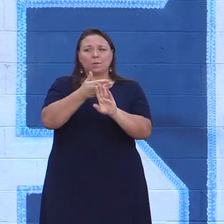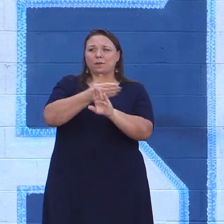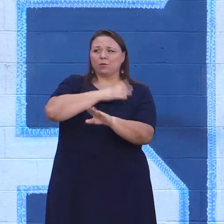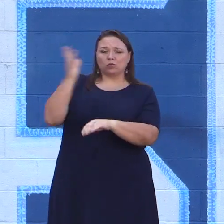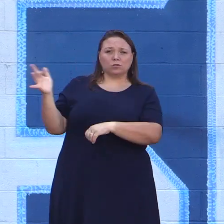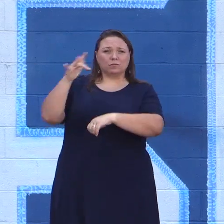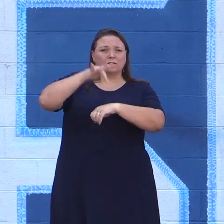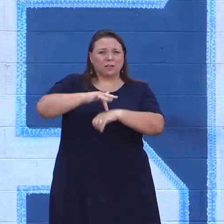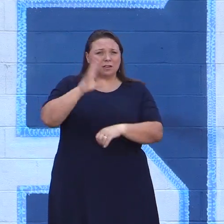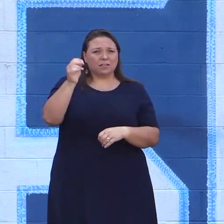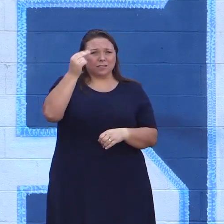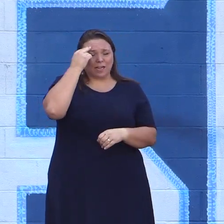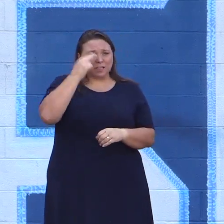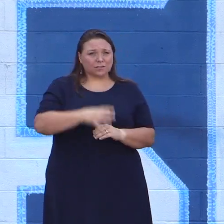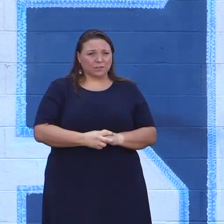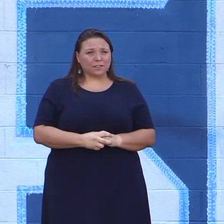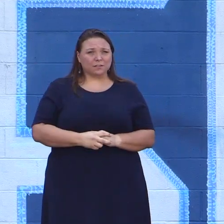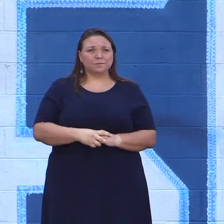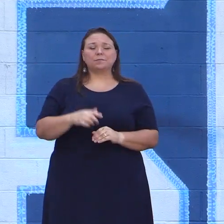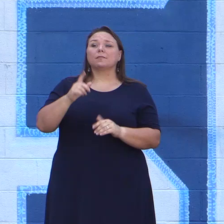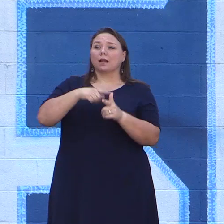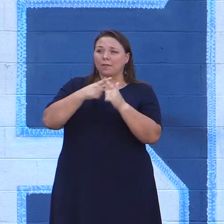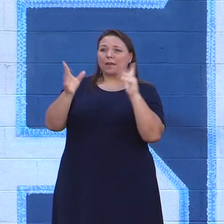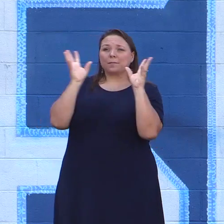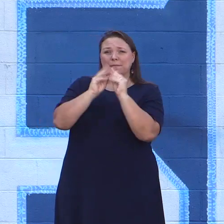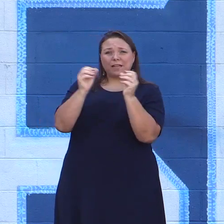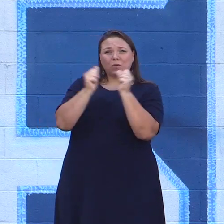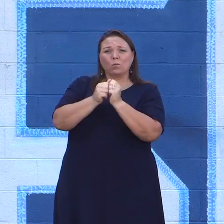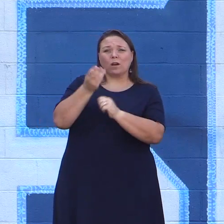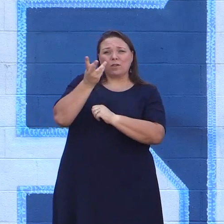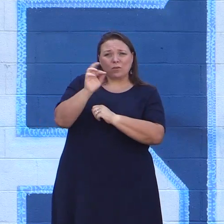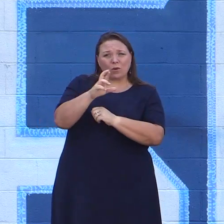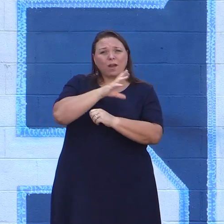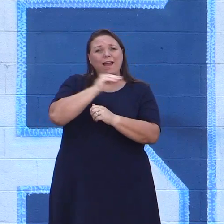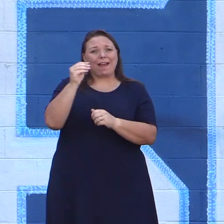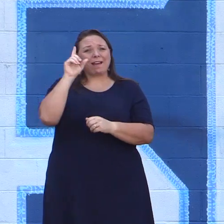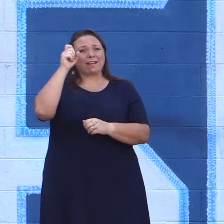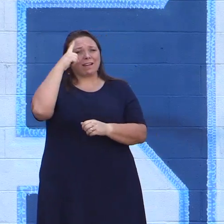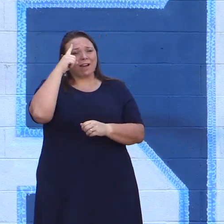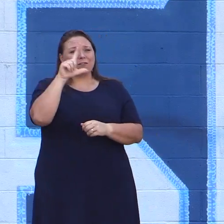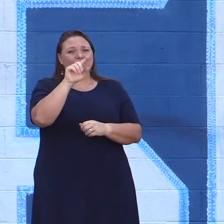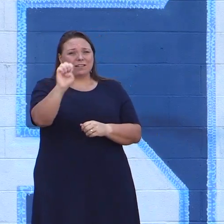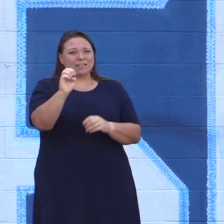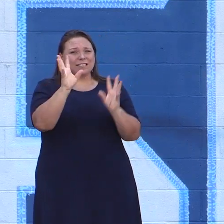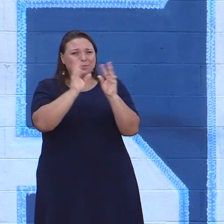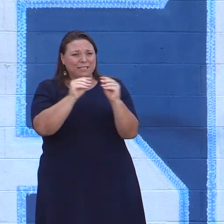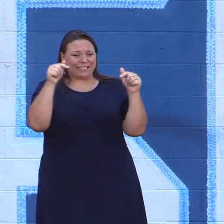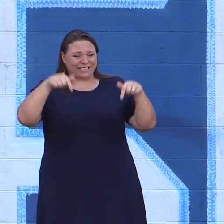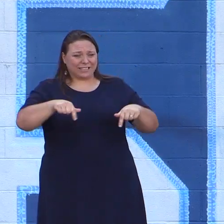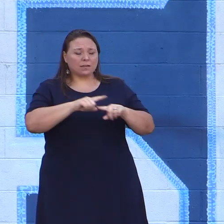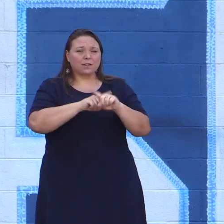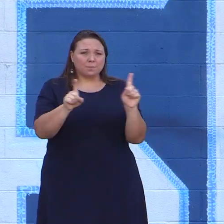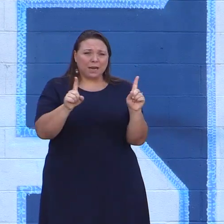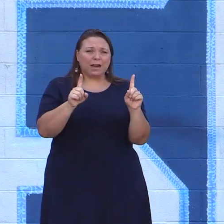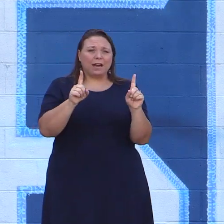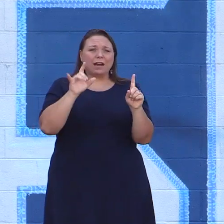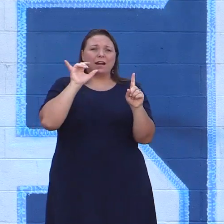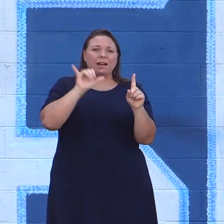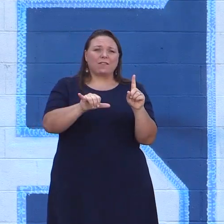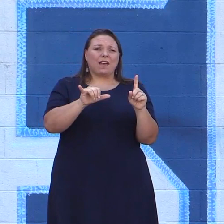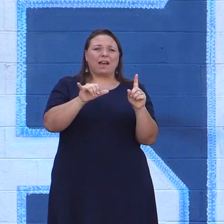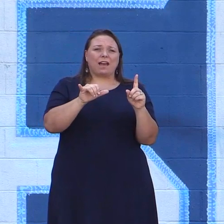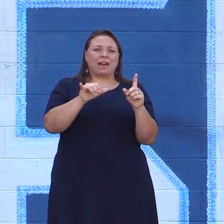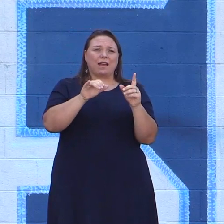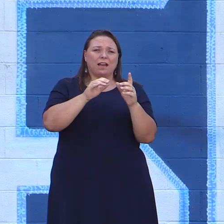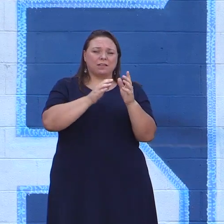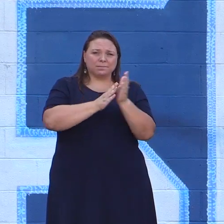actually being here, my meeting with her and Governor Lee's meeting here, but as a kind of a Paul Revere for